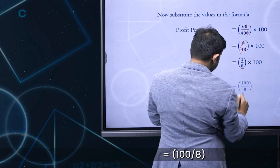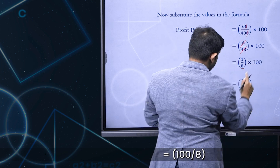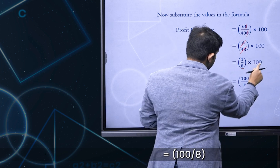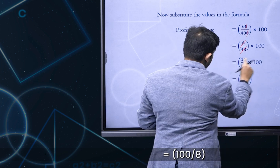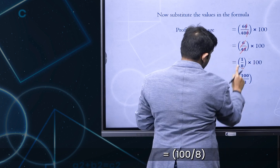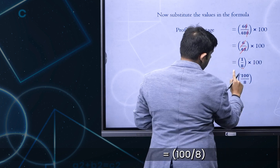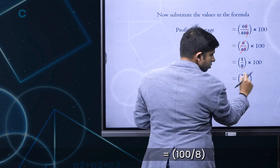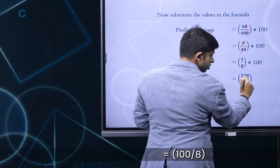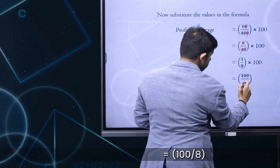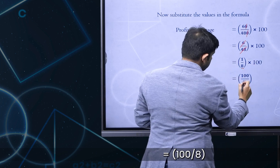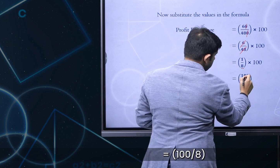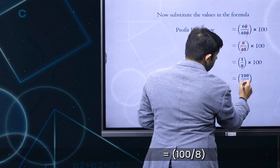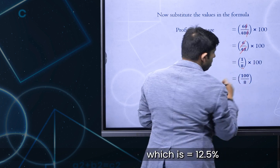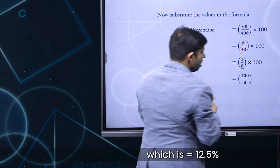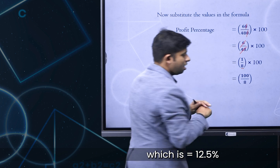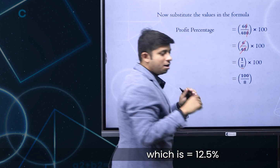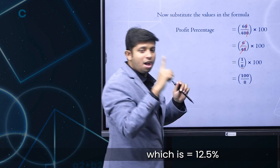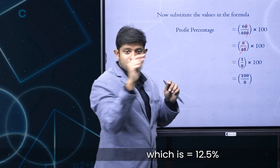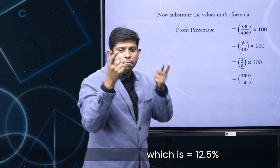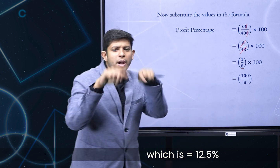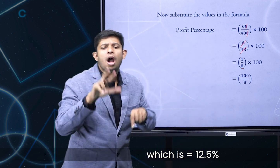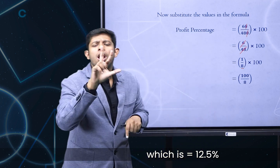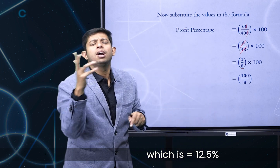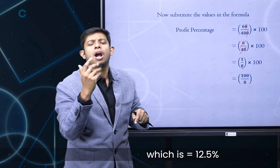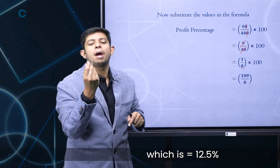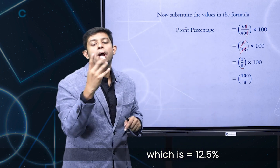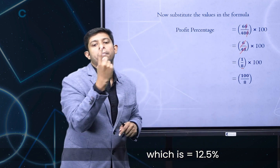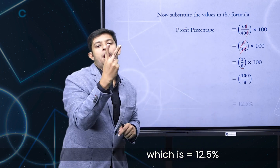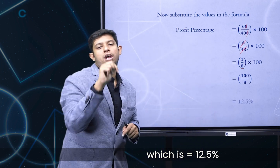100 by 8, which is equal to 12.5%.